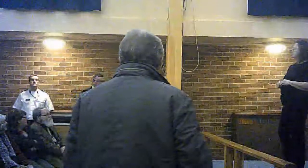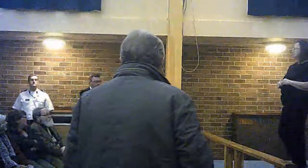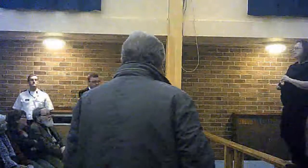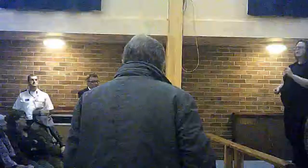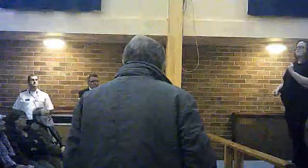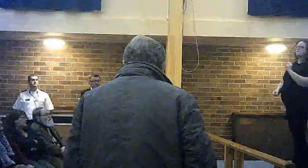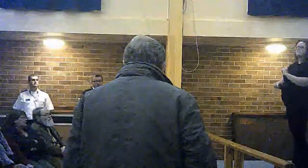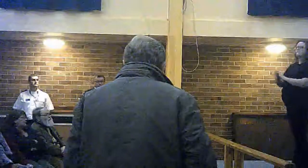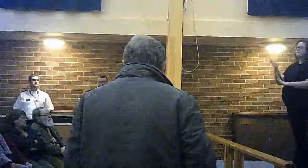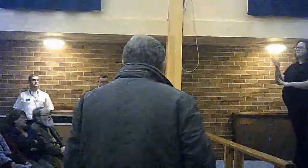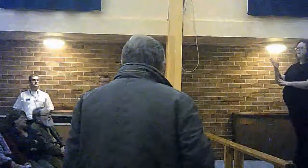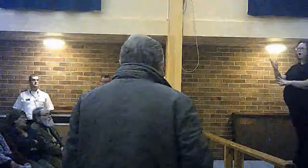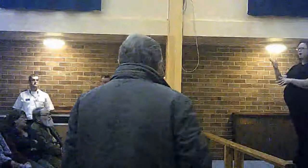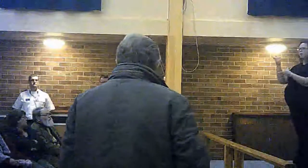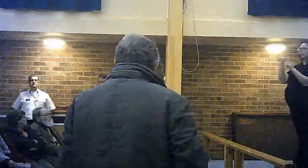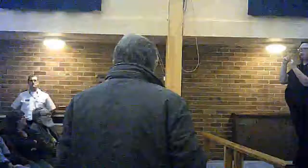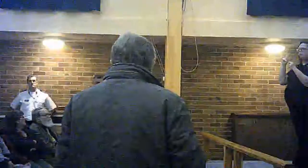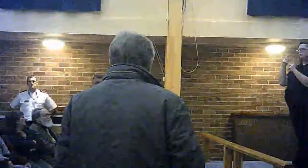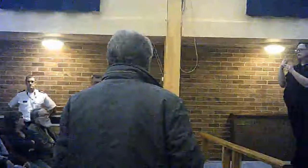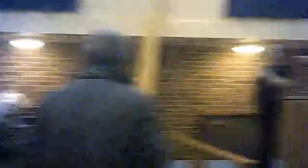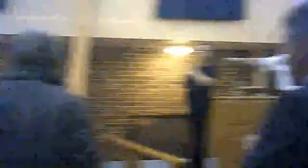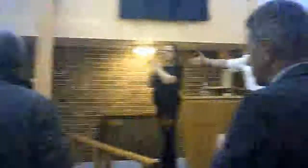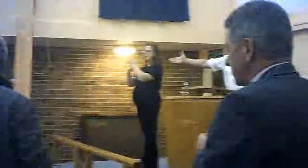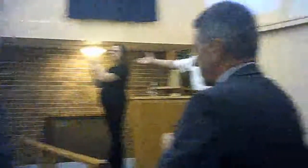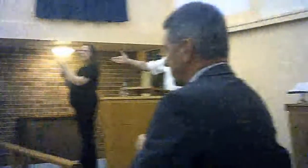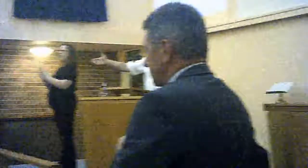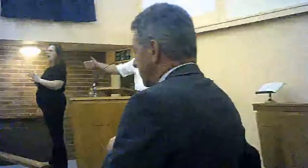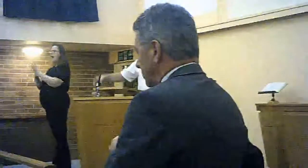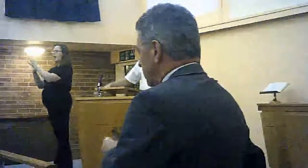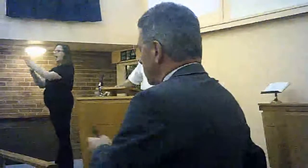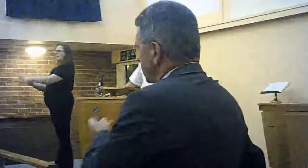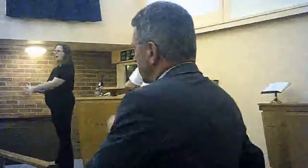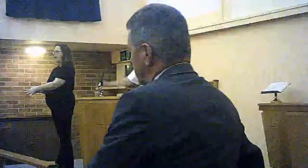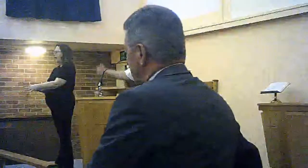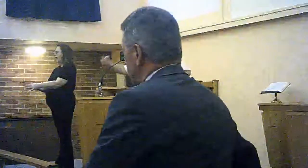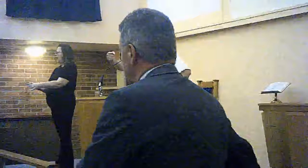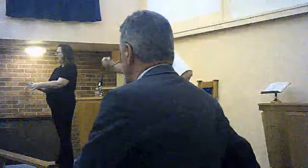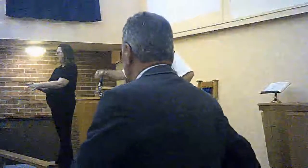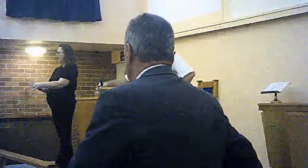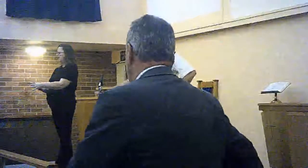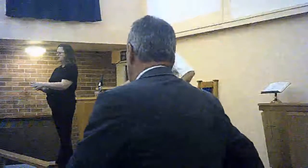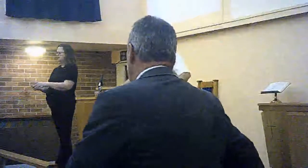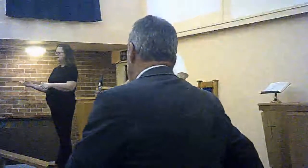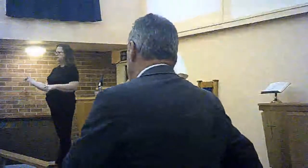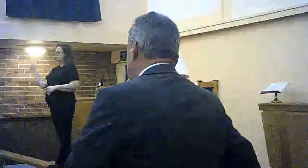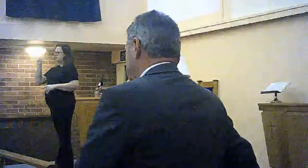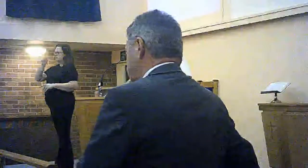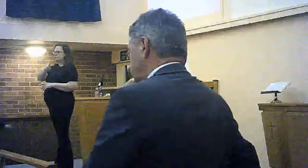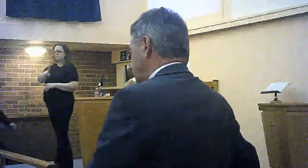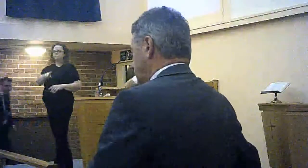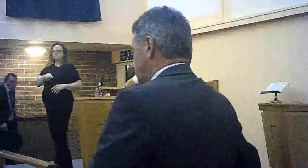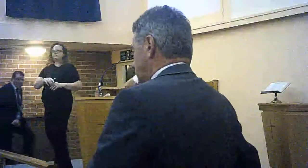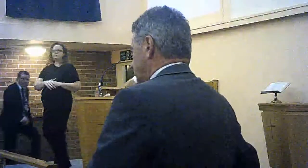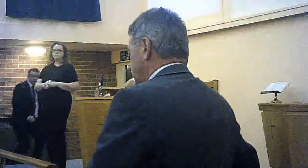2013? I just did, like, Karen is the Deputy Chief Executive. Do you want to confirm the district staff?